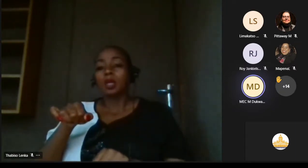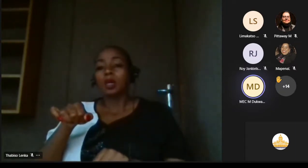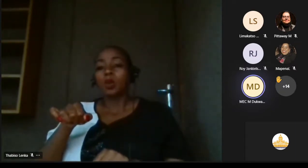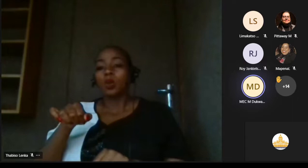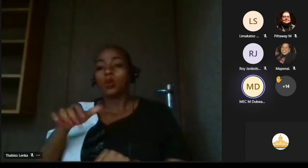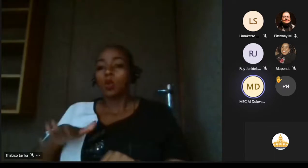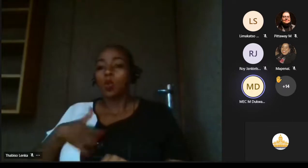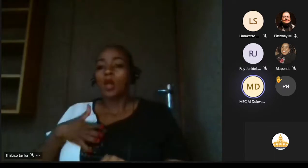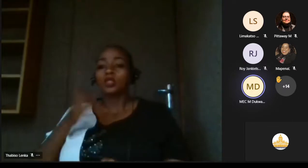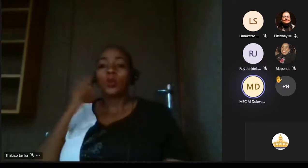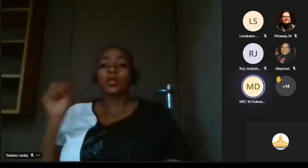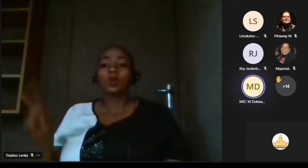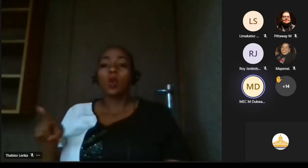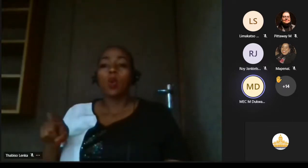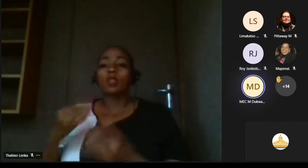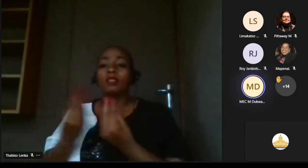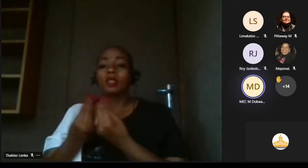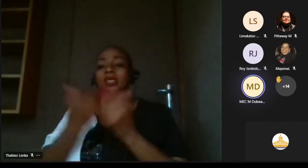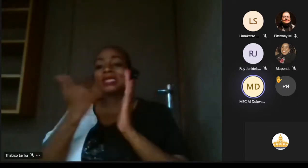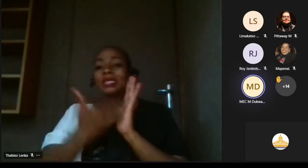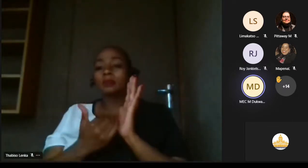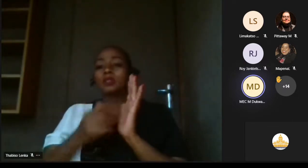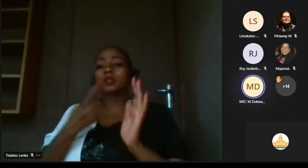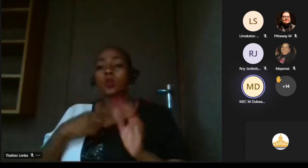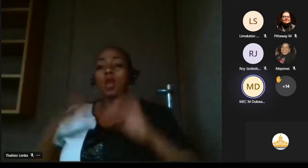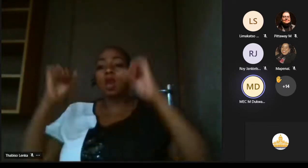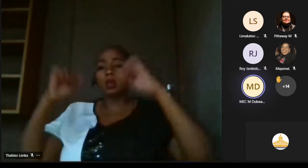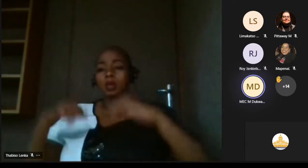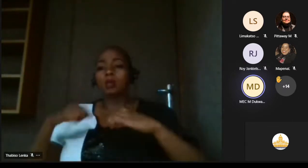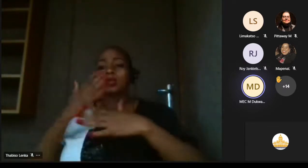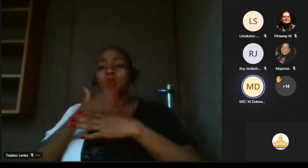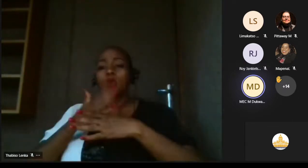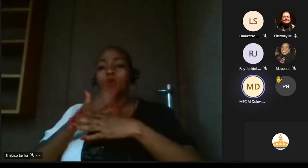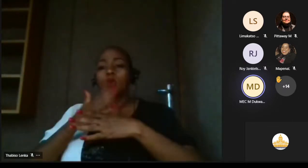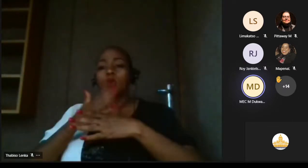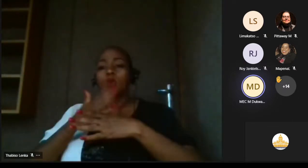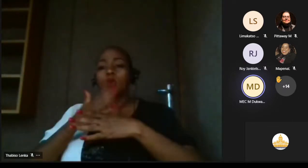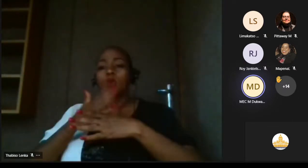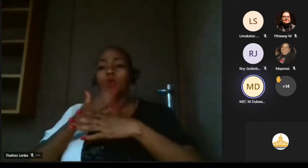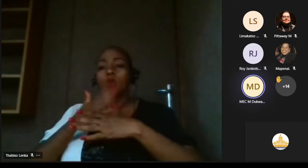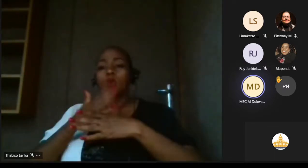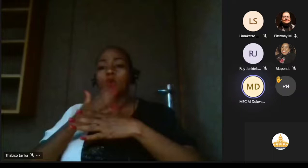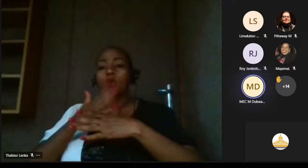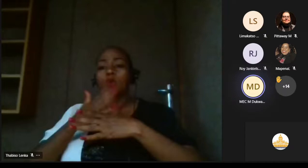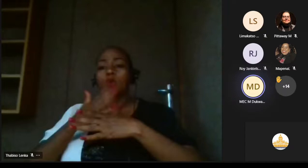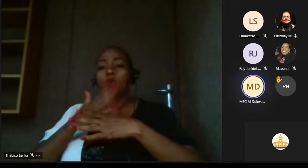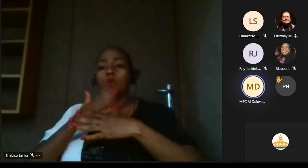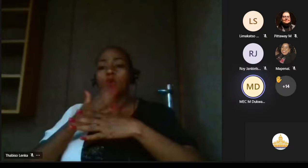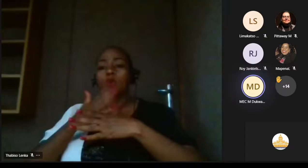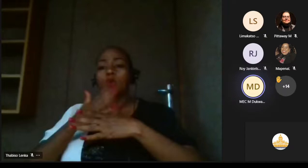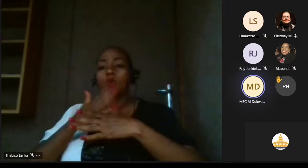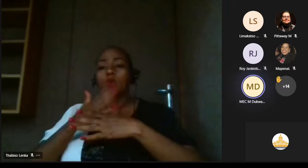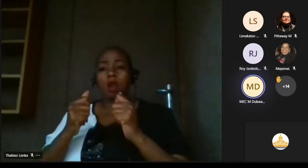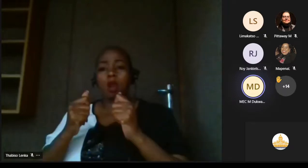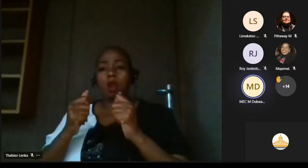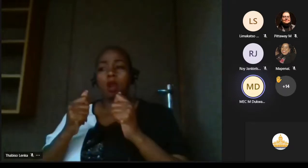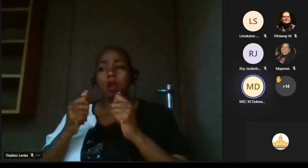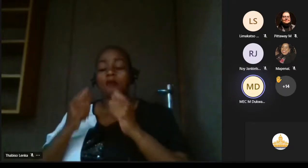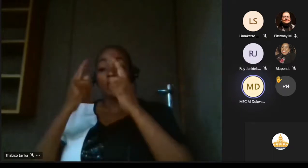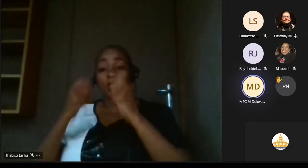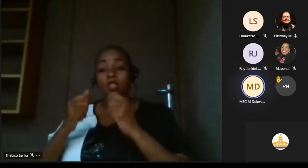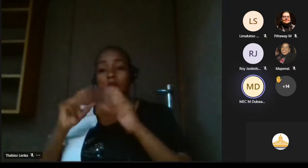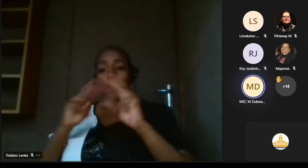statements. We agree that we need to work harder as government to ensure that there is sound financial management and prudent financial